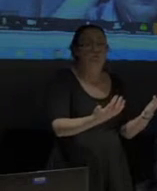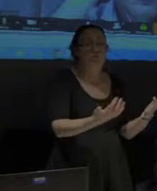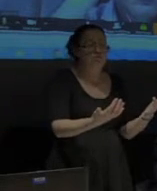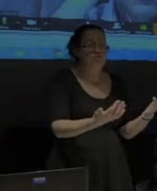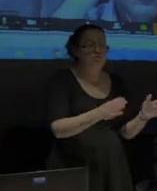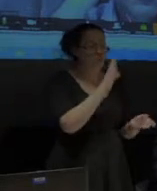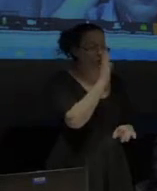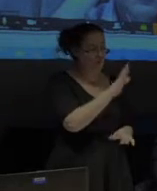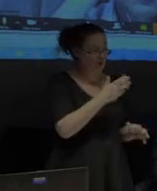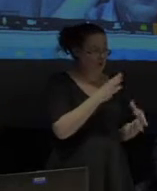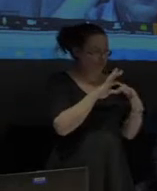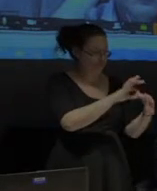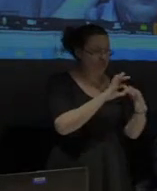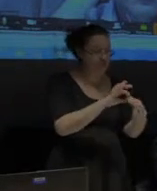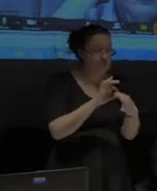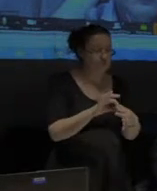of